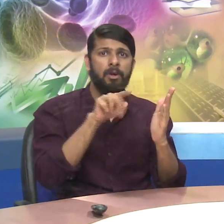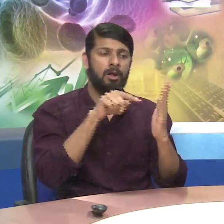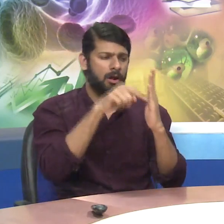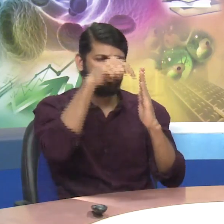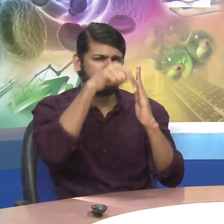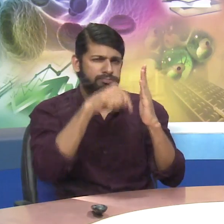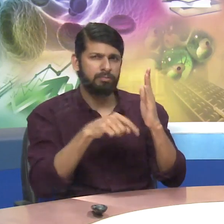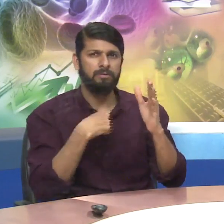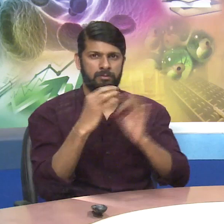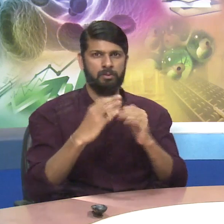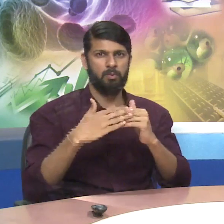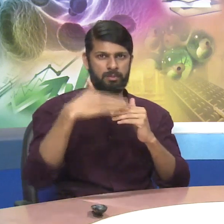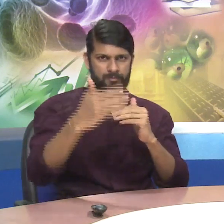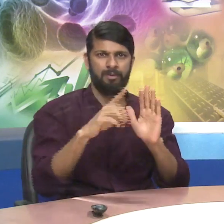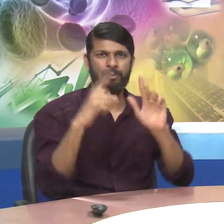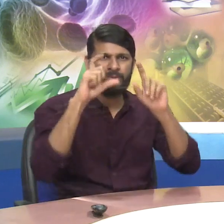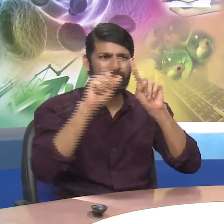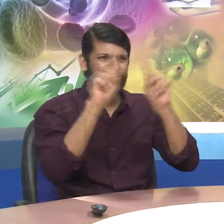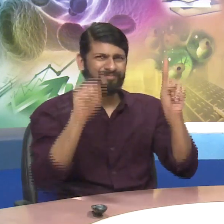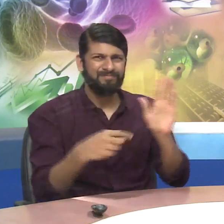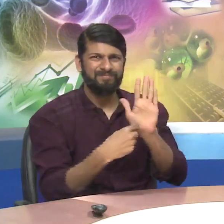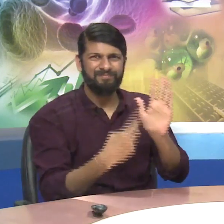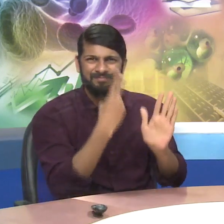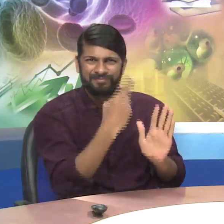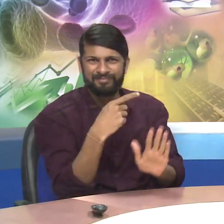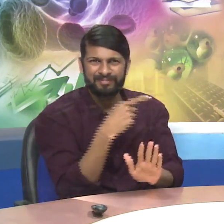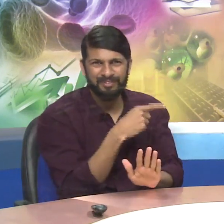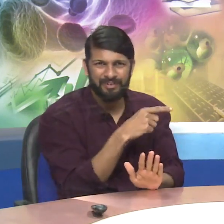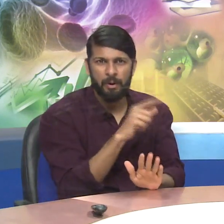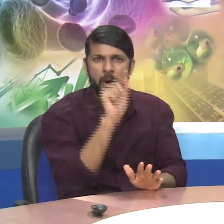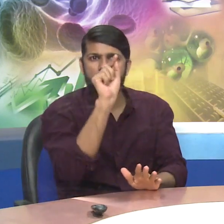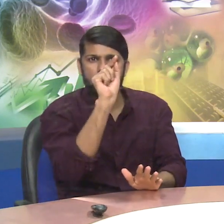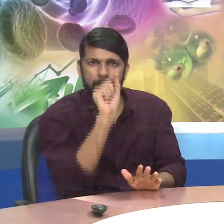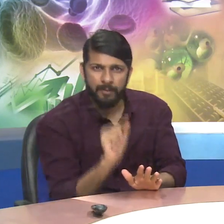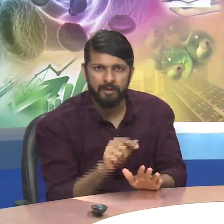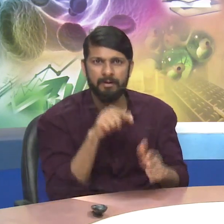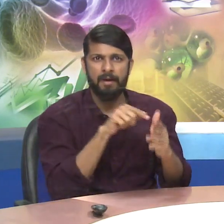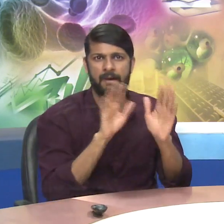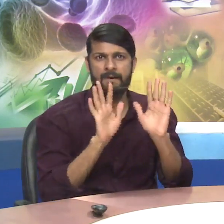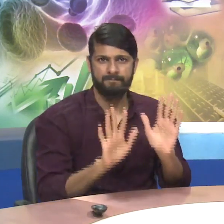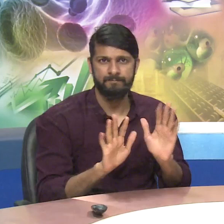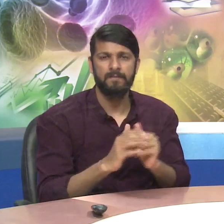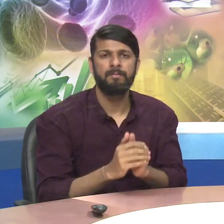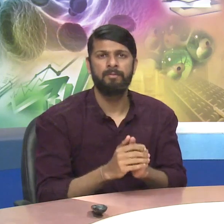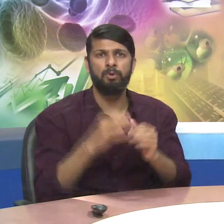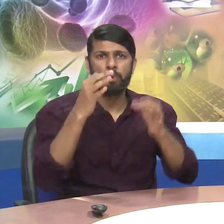We have a written preamble of India. You can see on the screen,